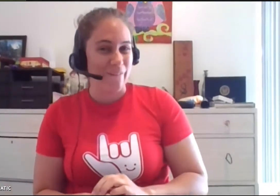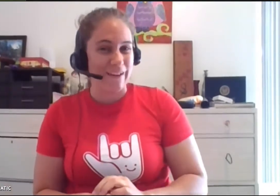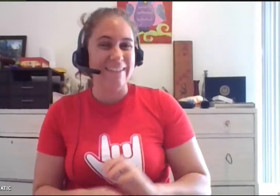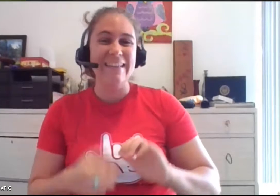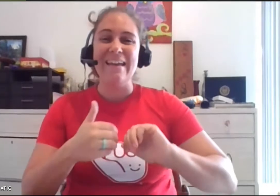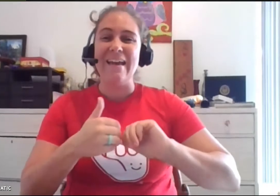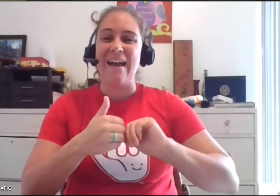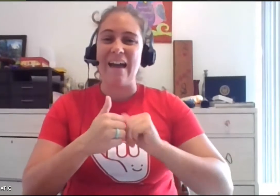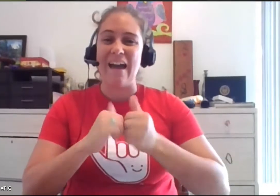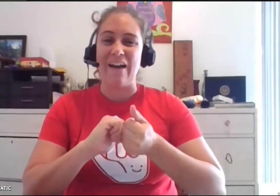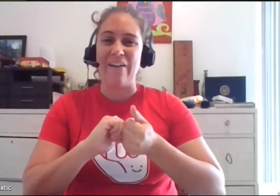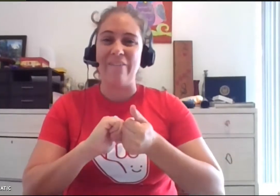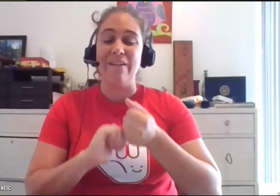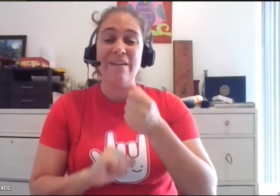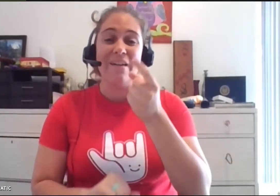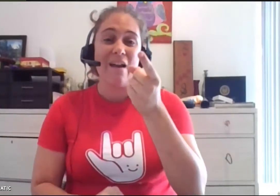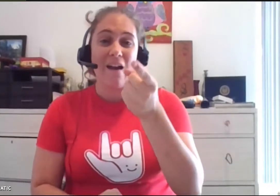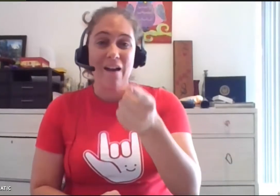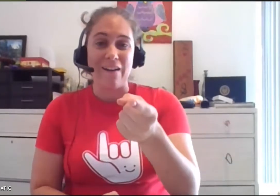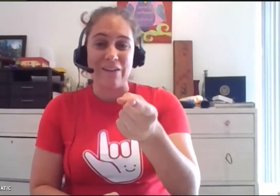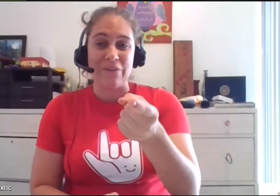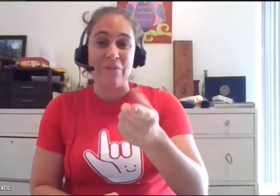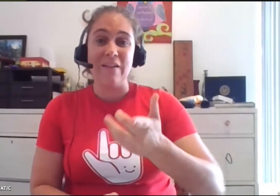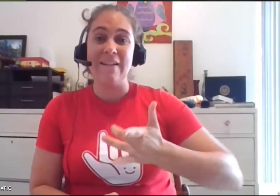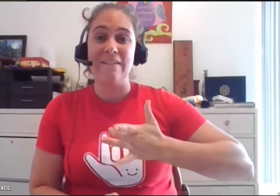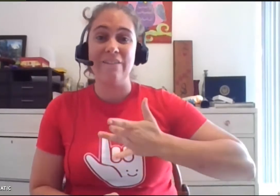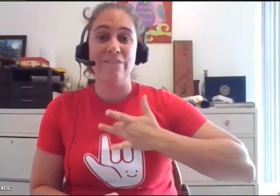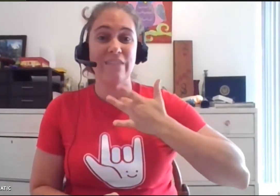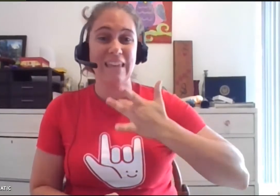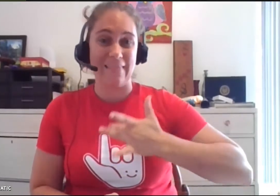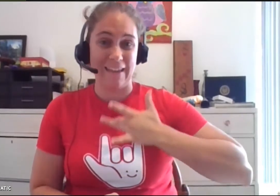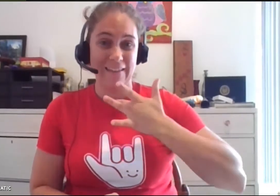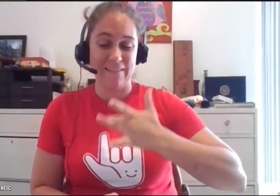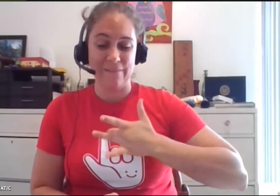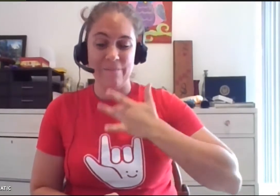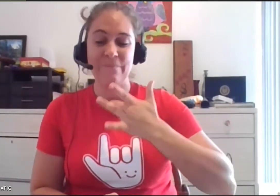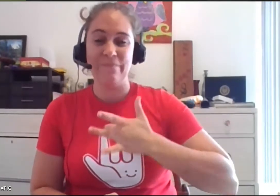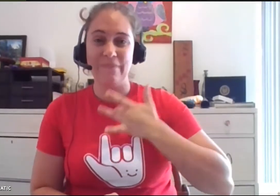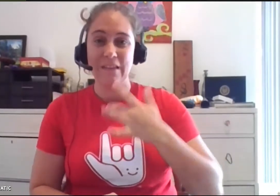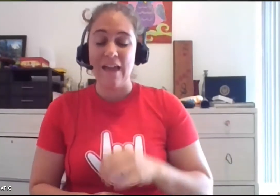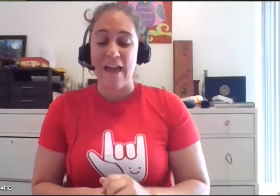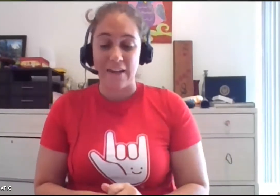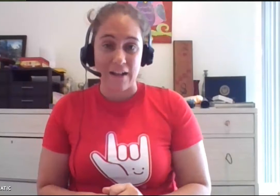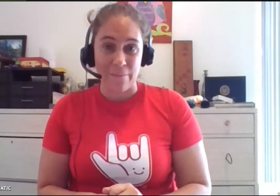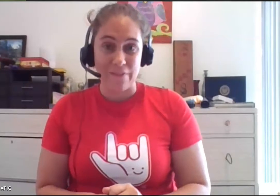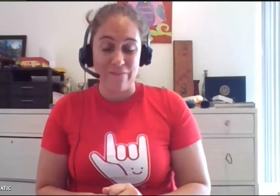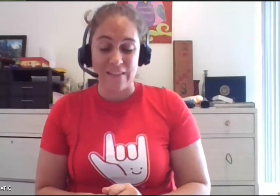Or how are you feeling? And a couple of